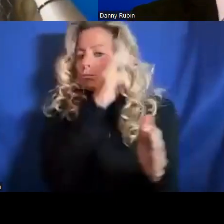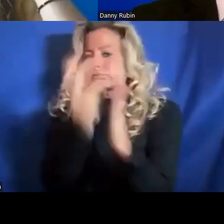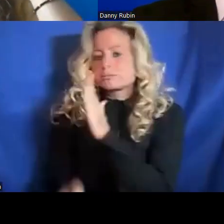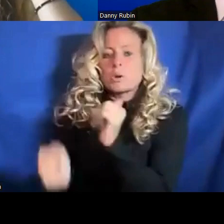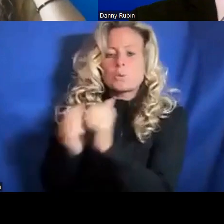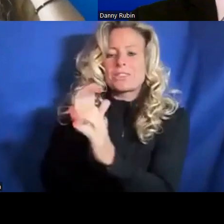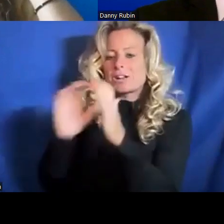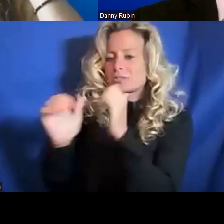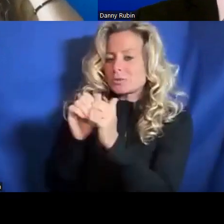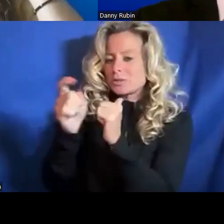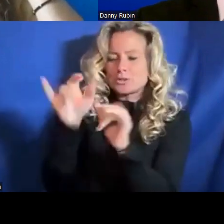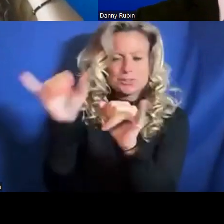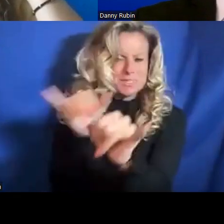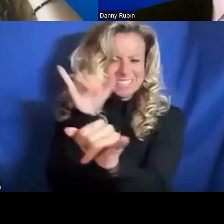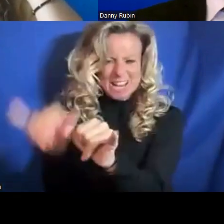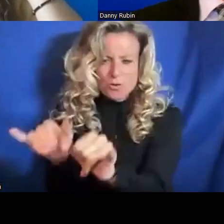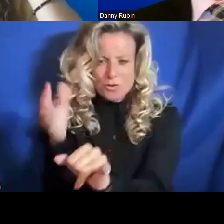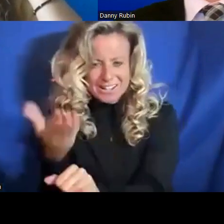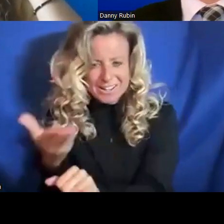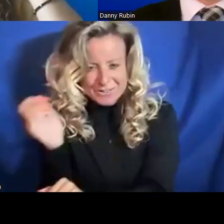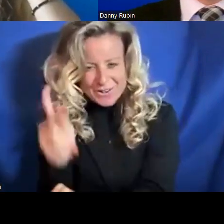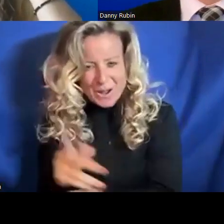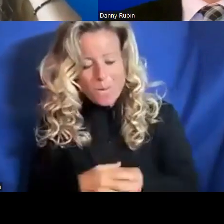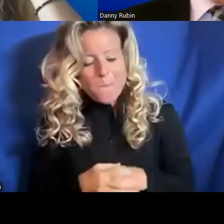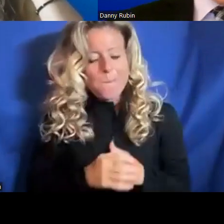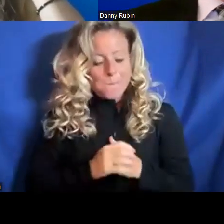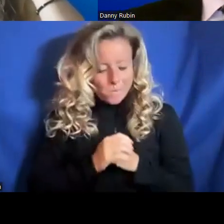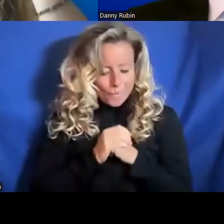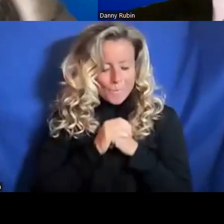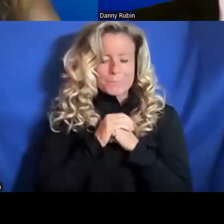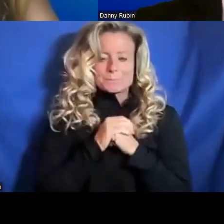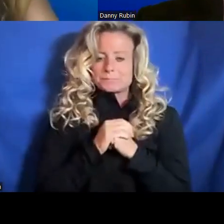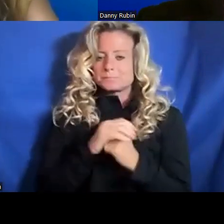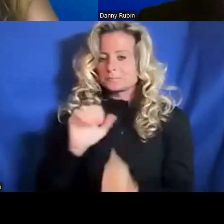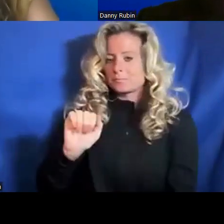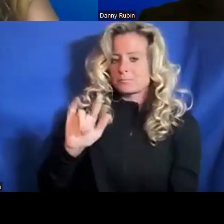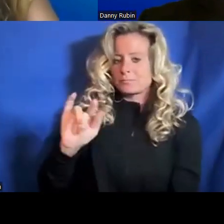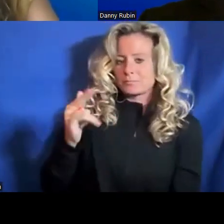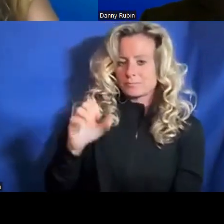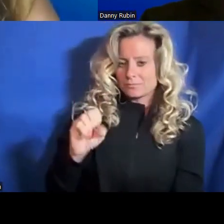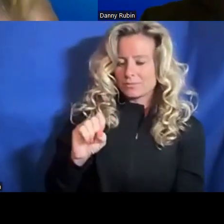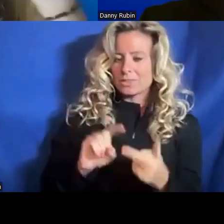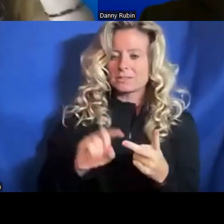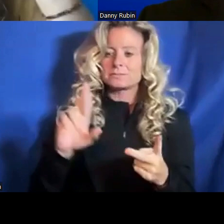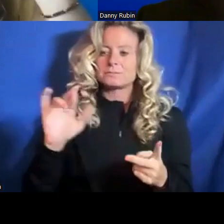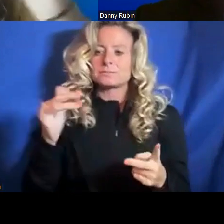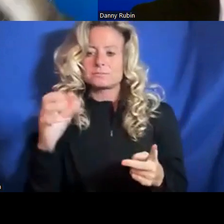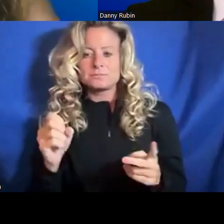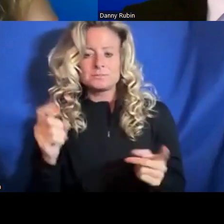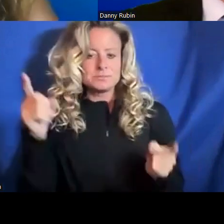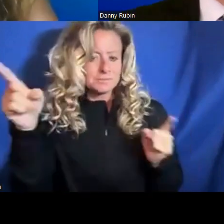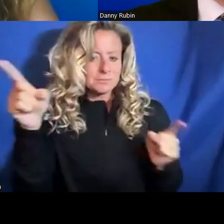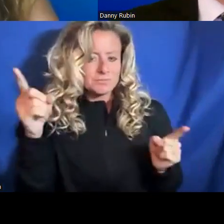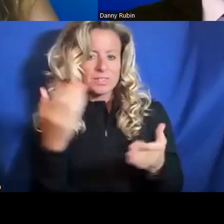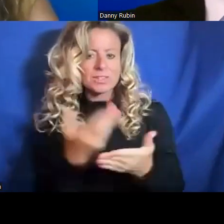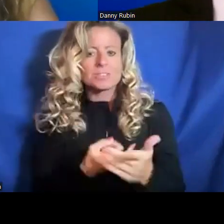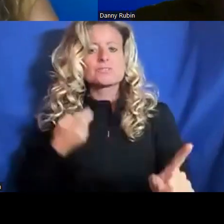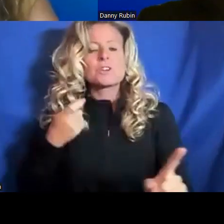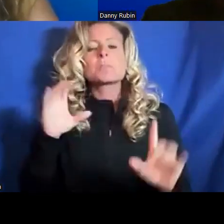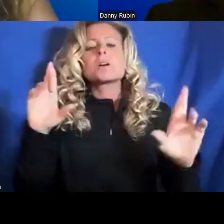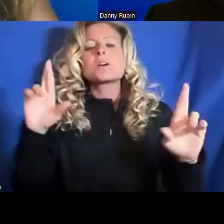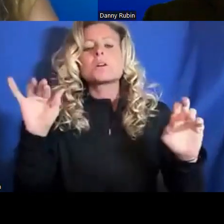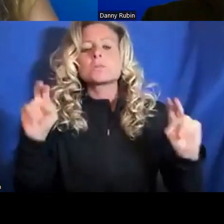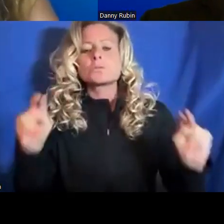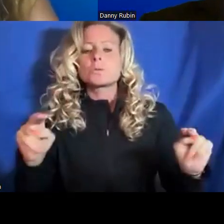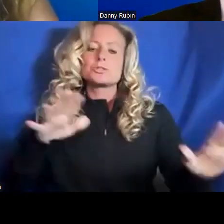conversation with you. But just stay right here. Okay. We have Alexis and Chris from the Rubin team as well, hanging out